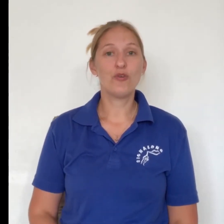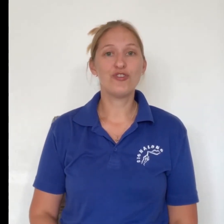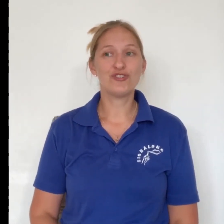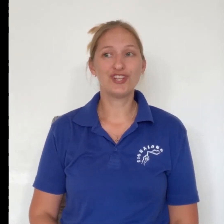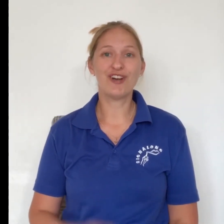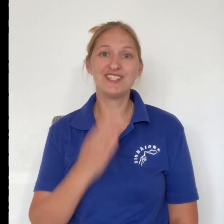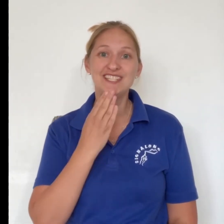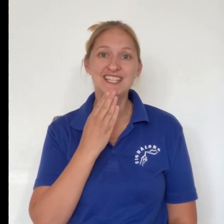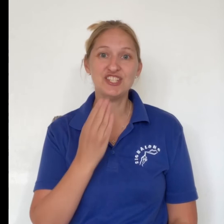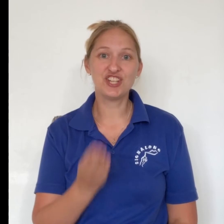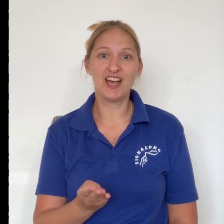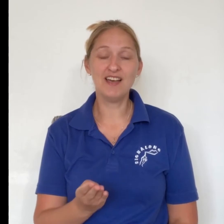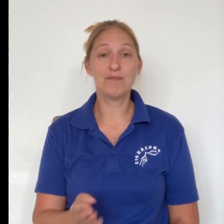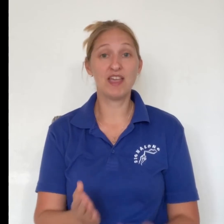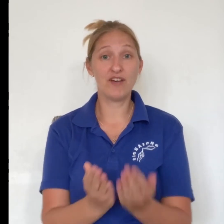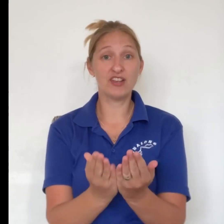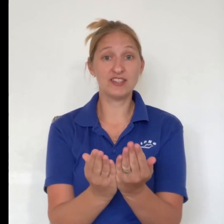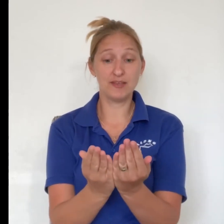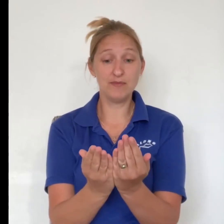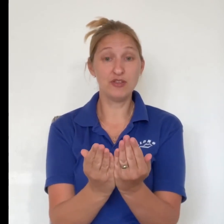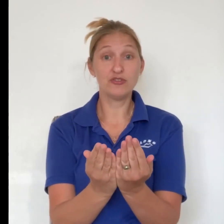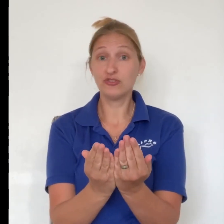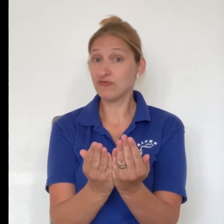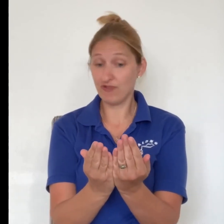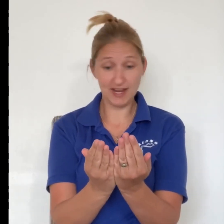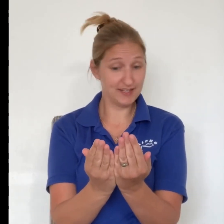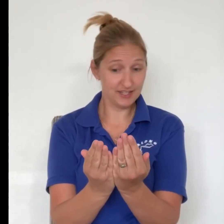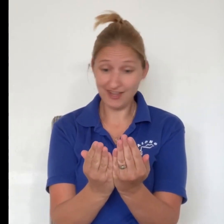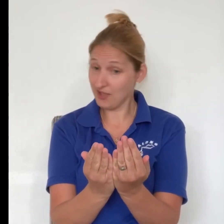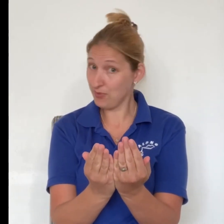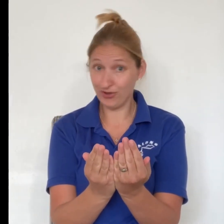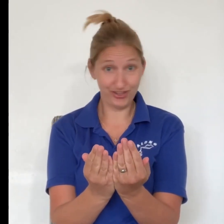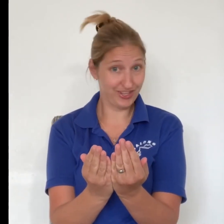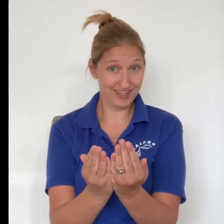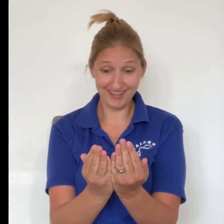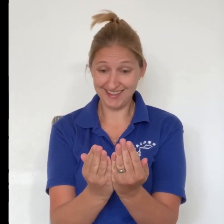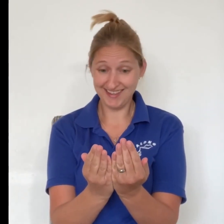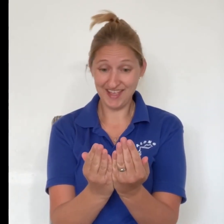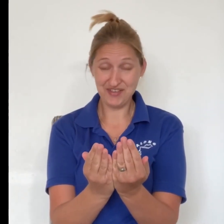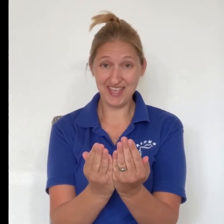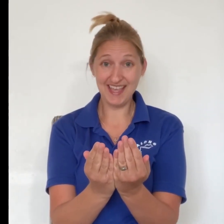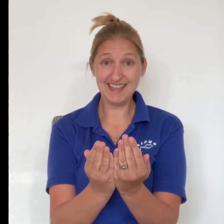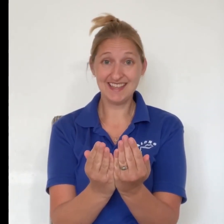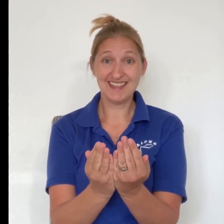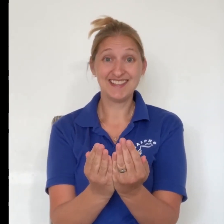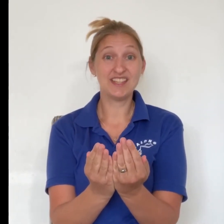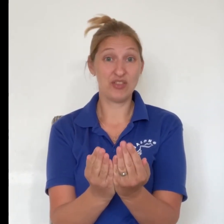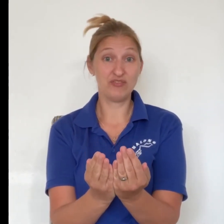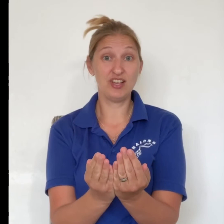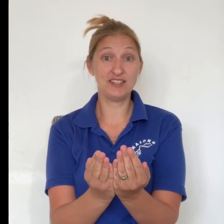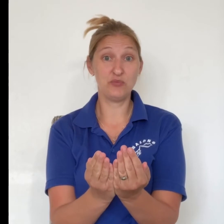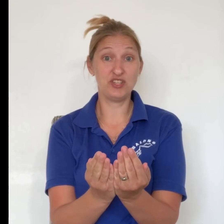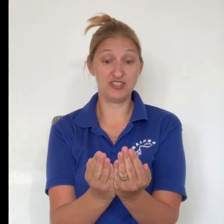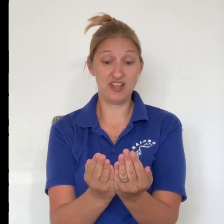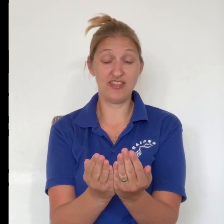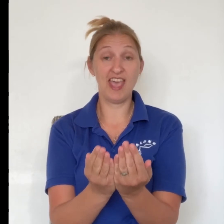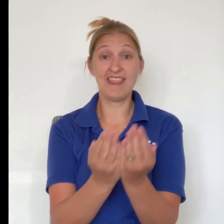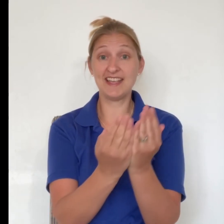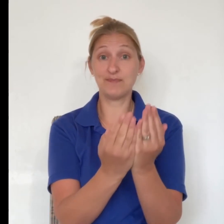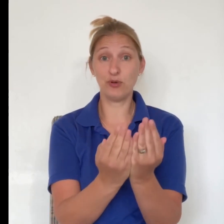your child's teacher may have asked them to read a book. Okay, so those signs that we just learnt there, that is book.